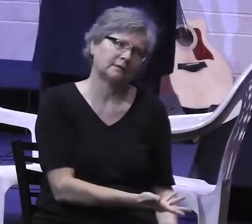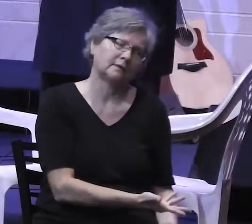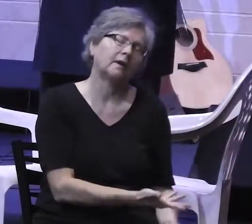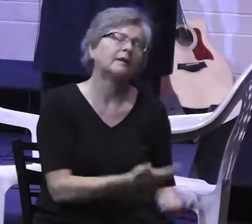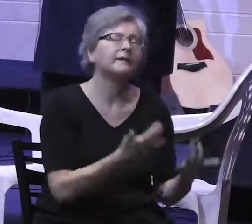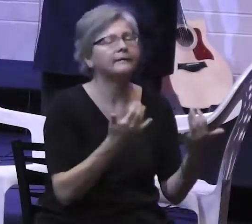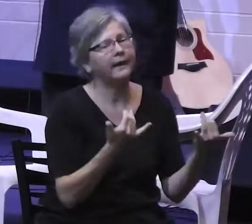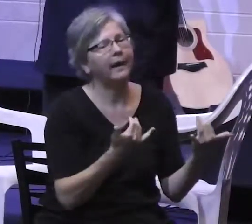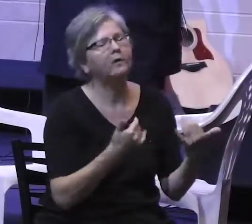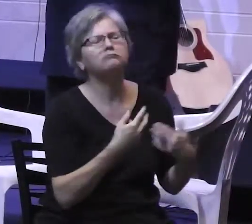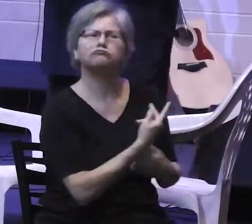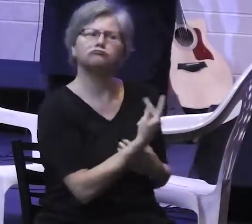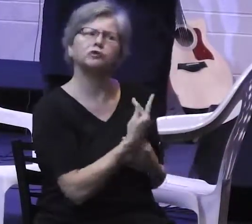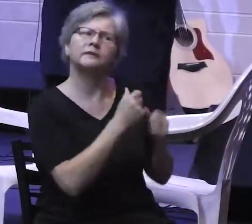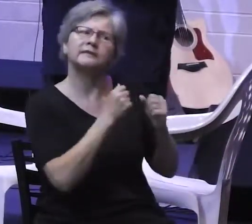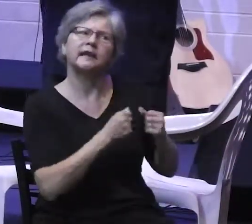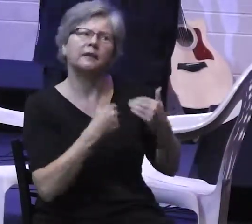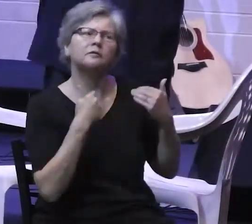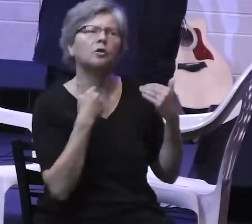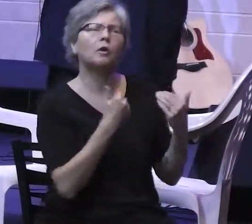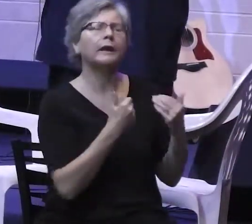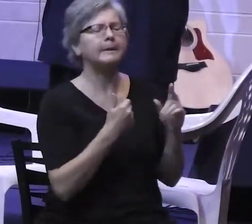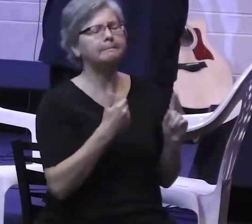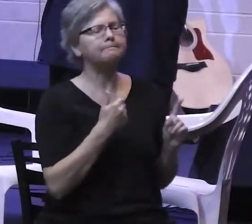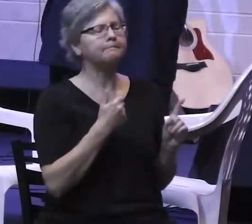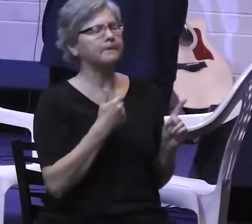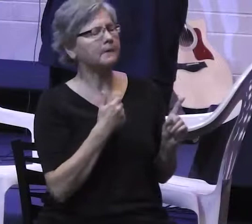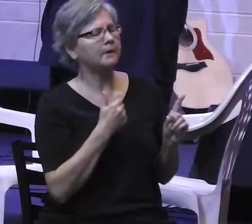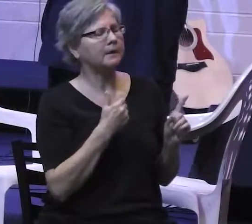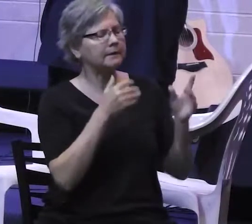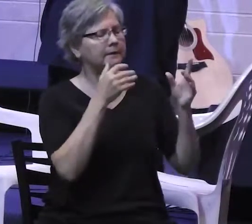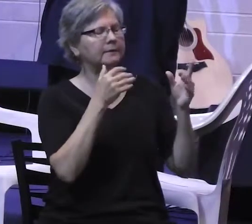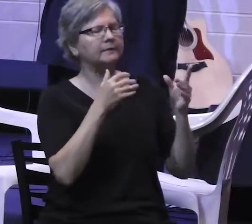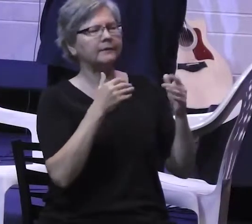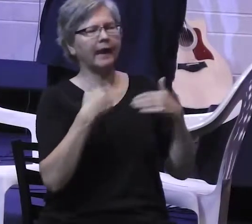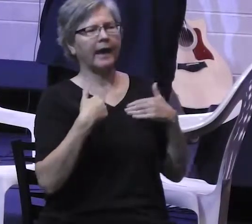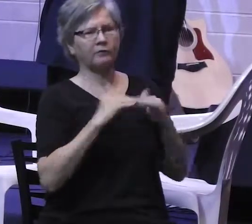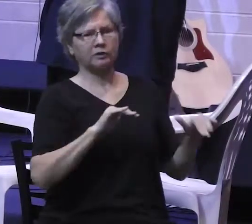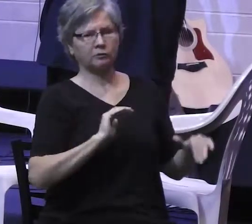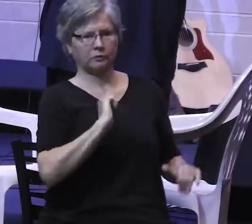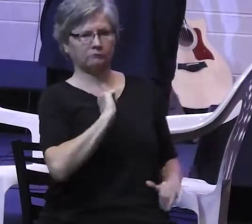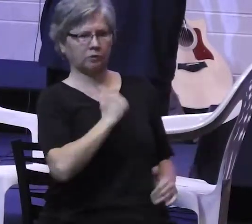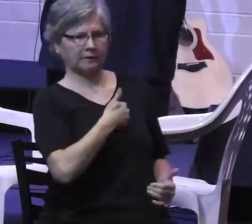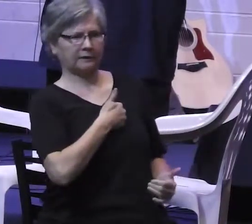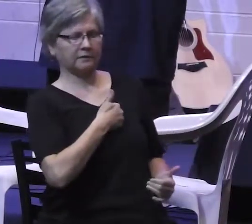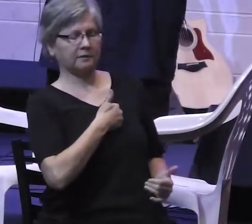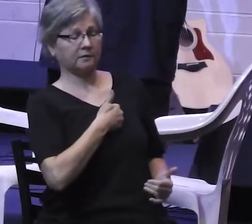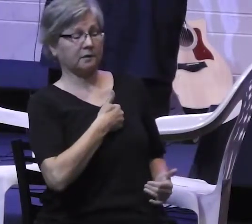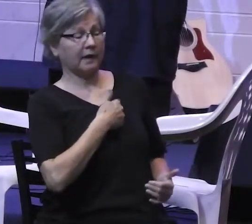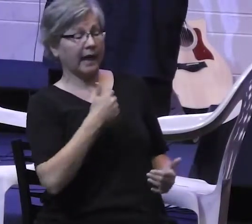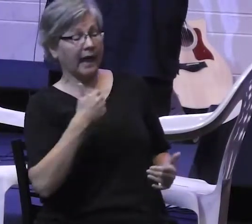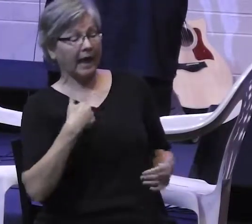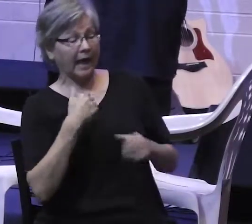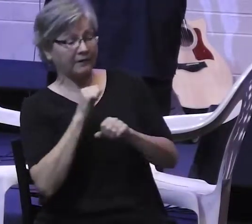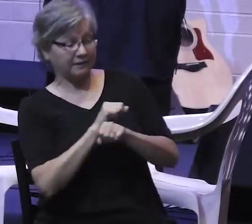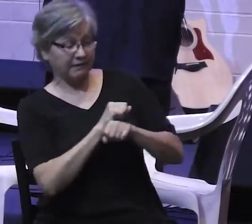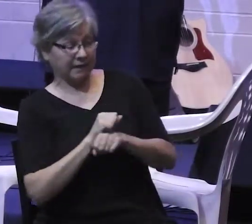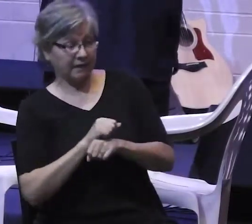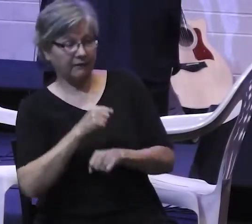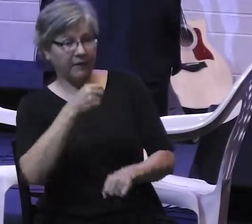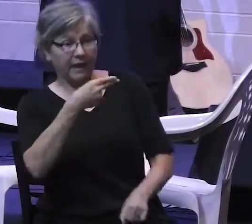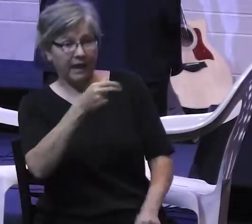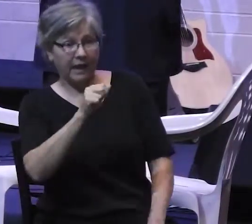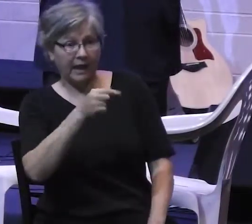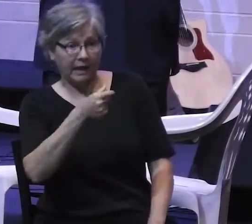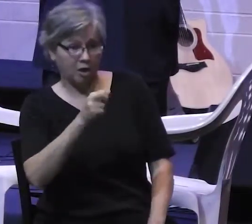this situation into our own hands, and how about you take my girl, Hagar, which, let's be honest, what she really is basically a